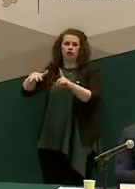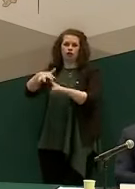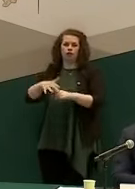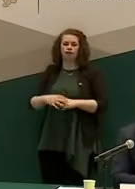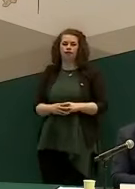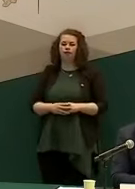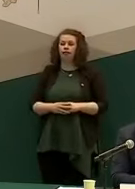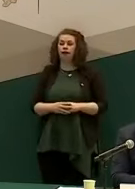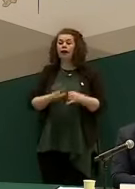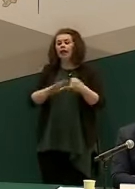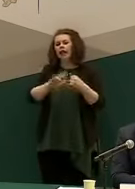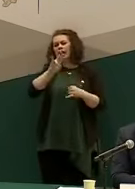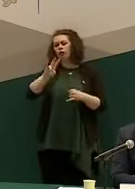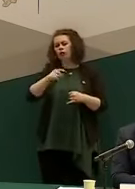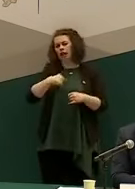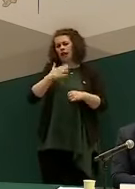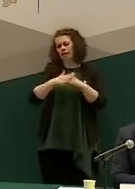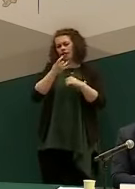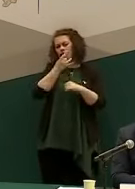I asked last night about